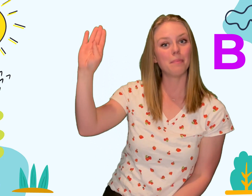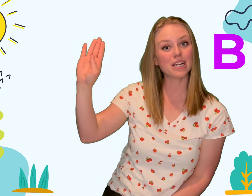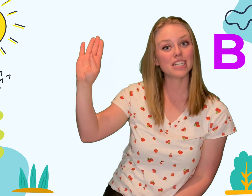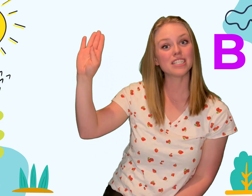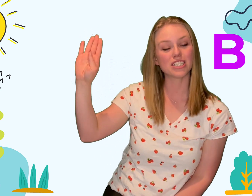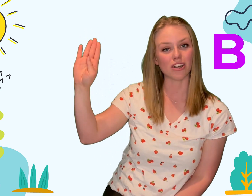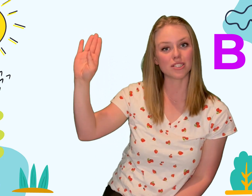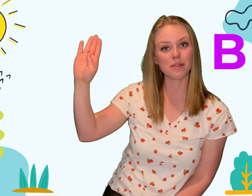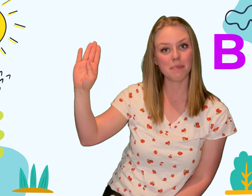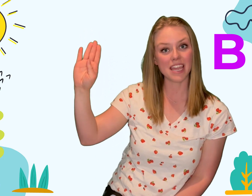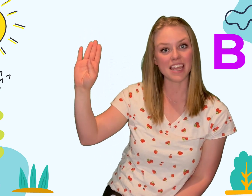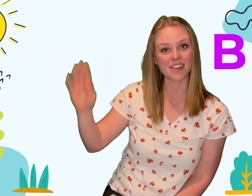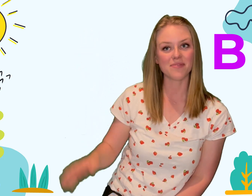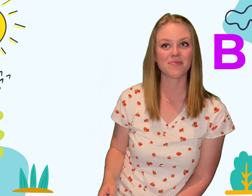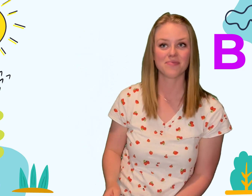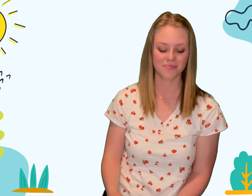Book starts with B.